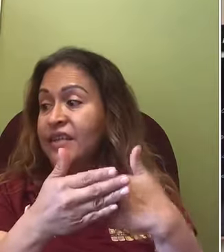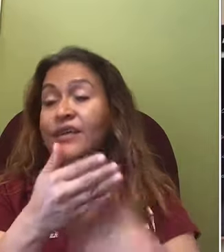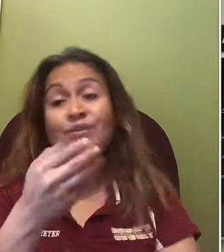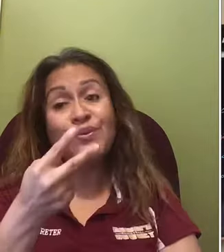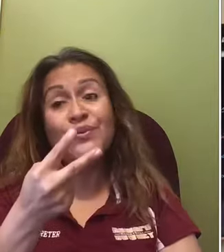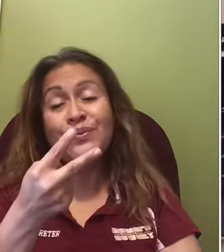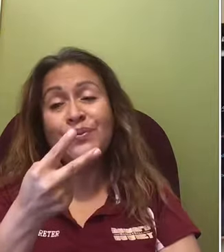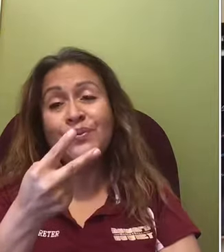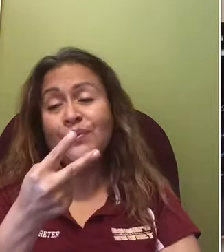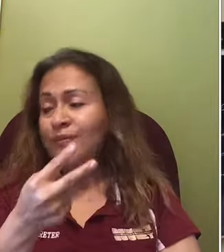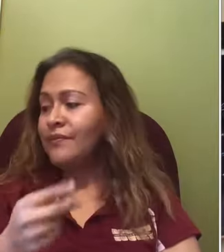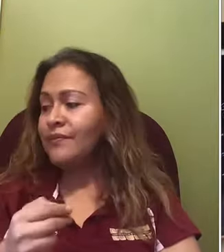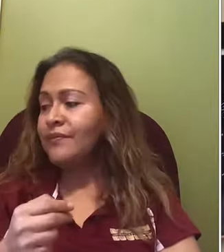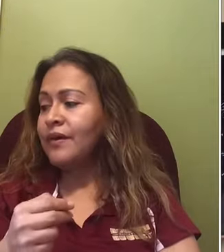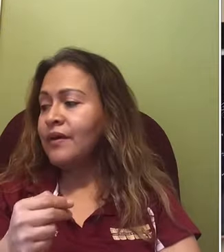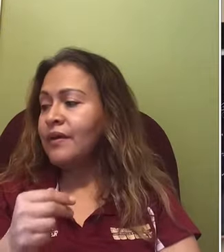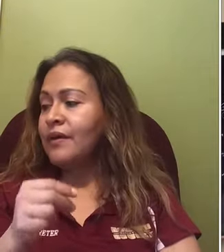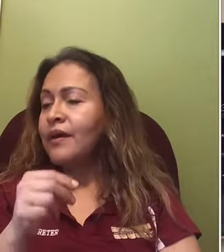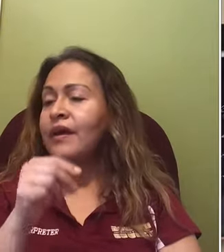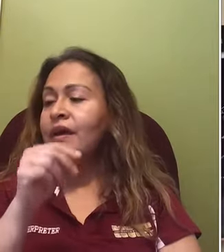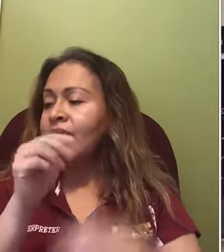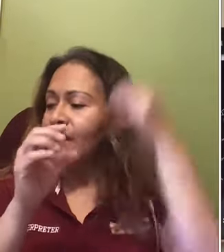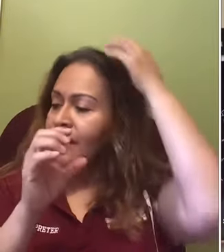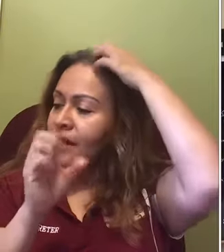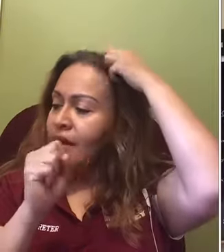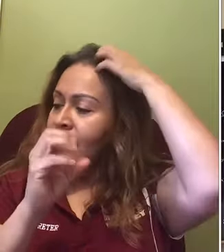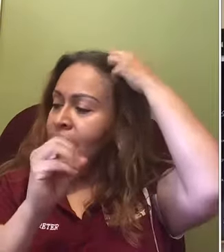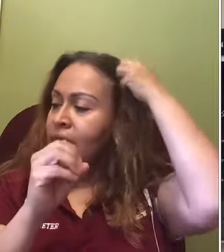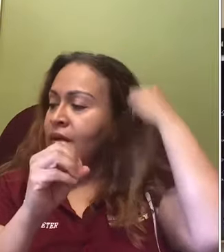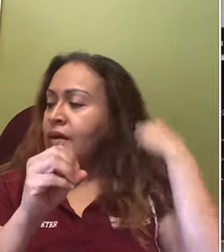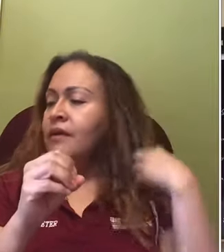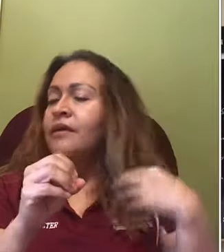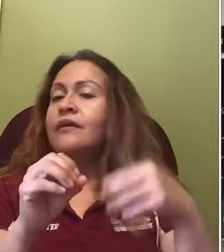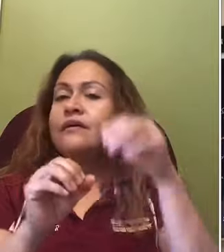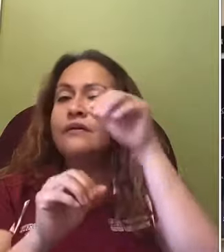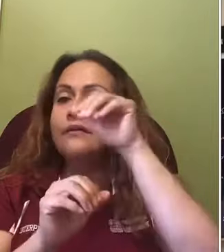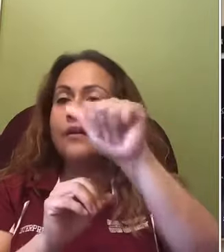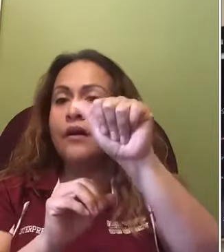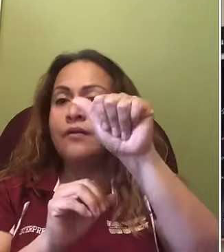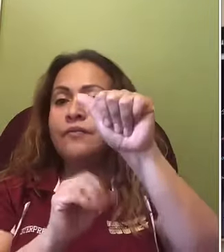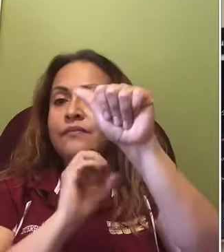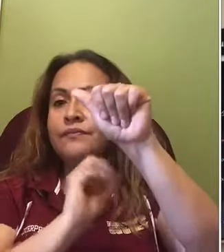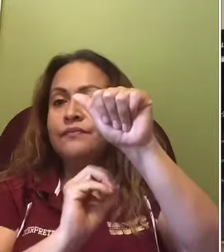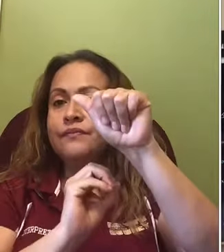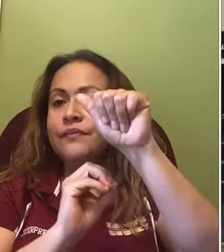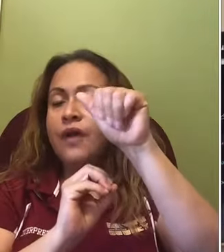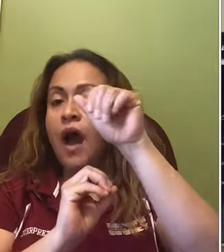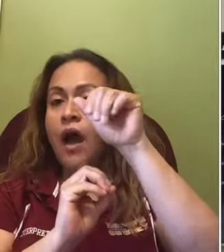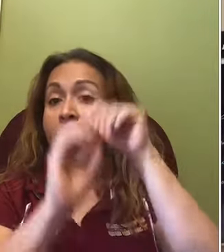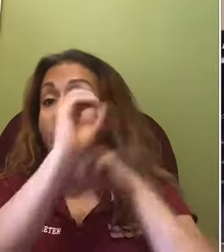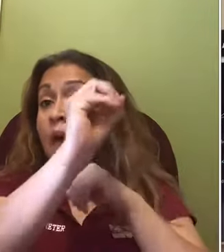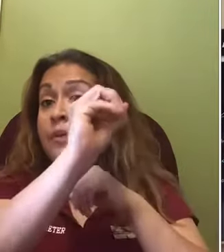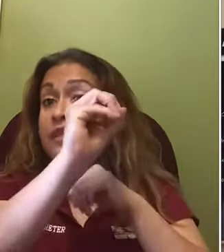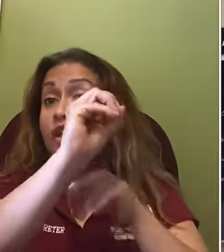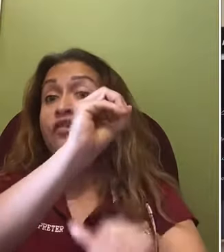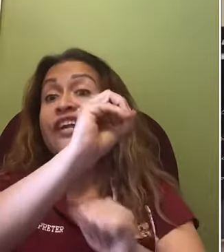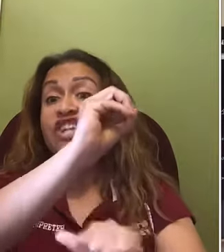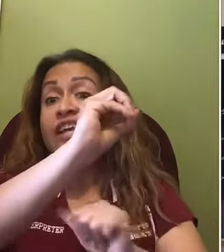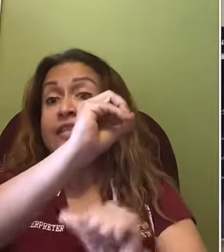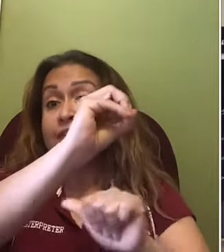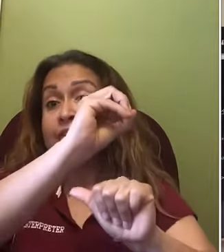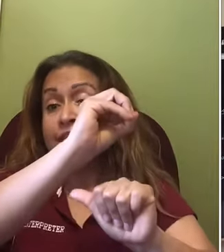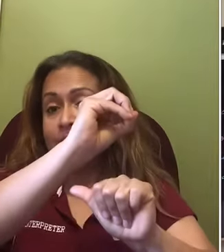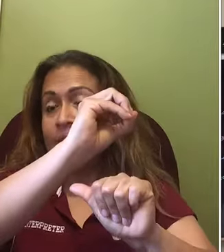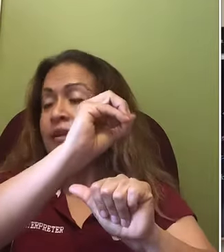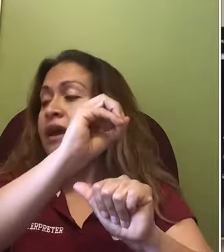is 2. Adjacent to 60 degrees is 2. So it's opposite over adjacent, 2 square roots of 3 over 2, which is